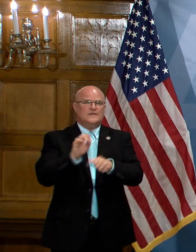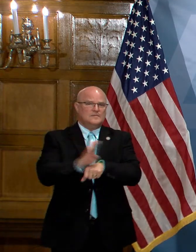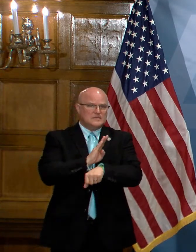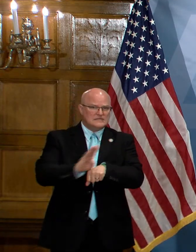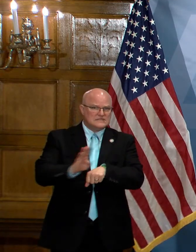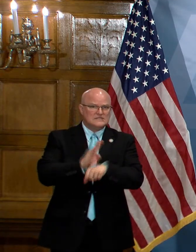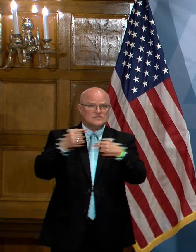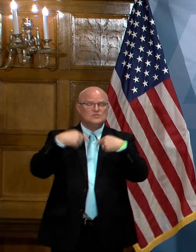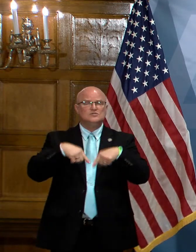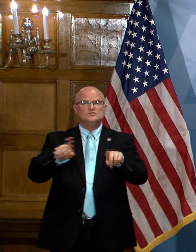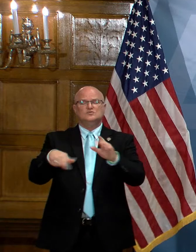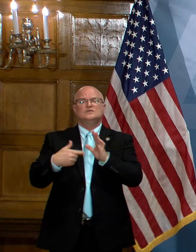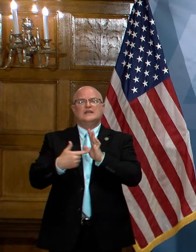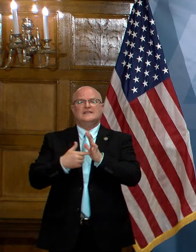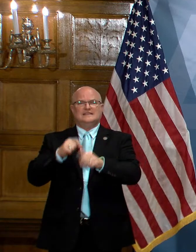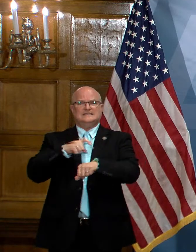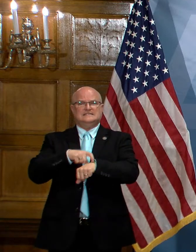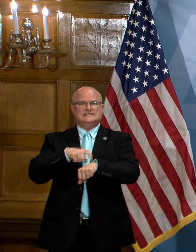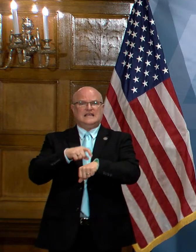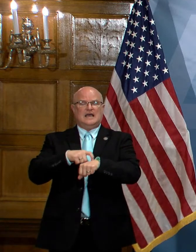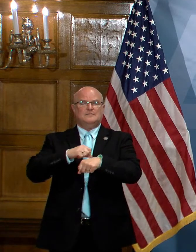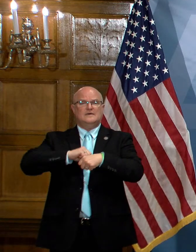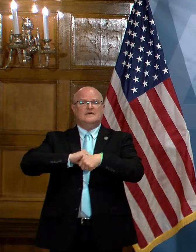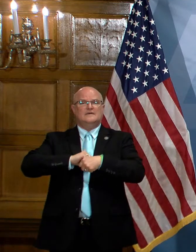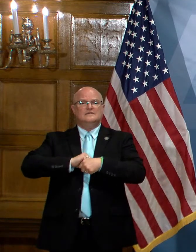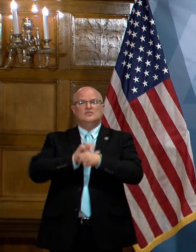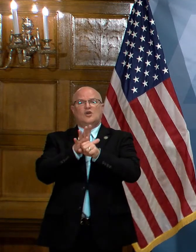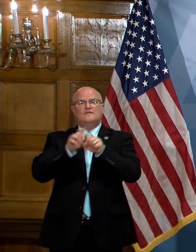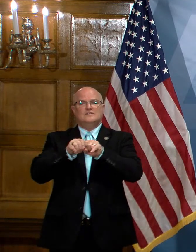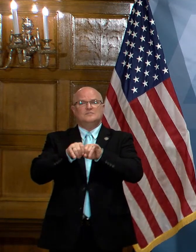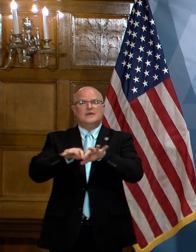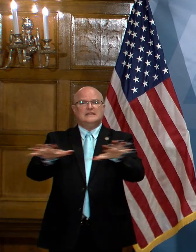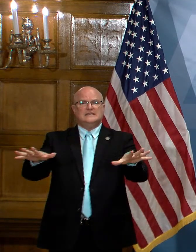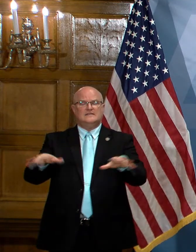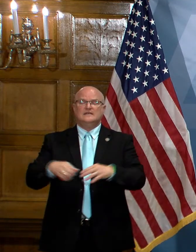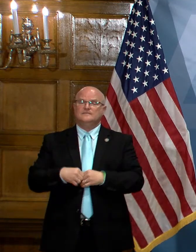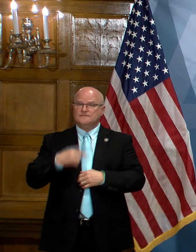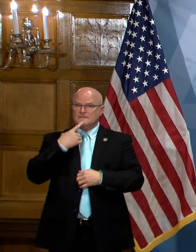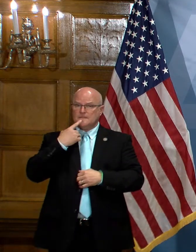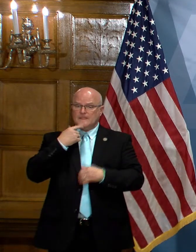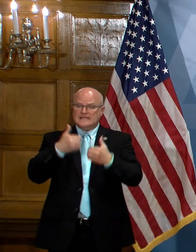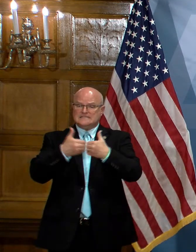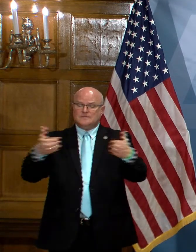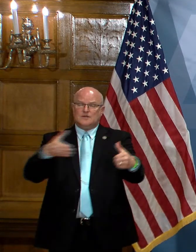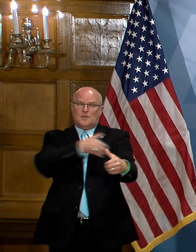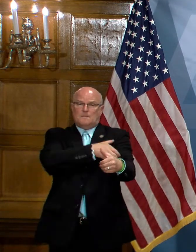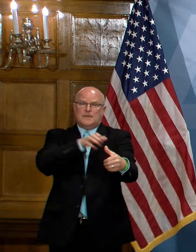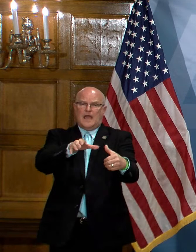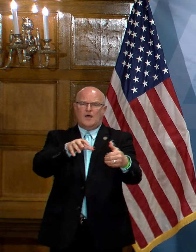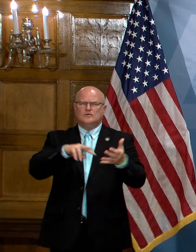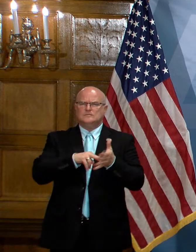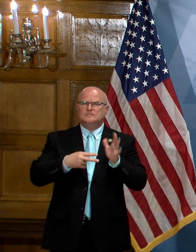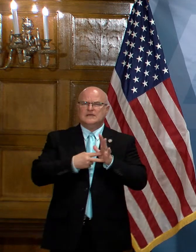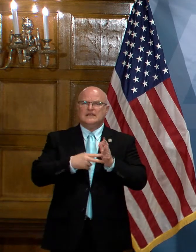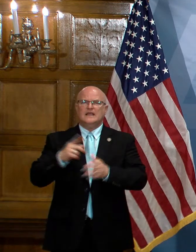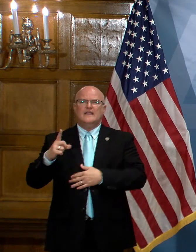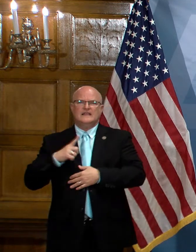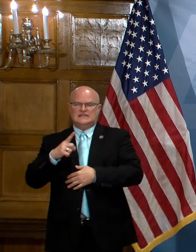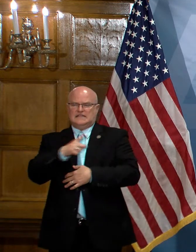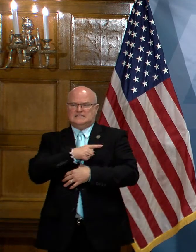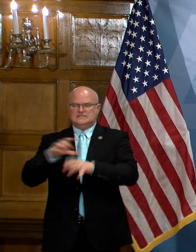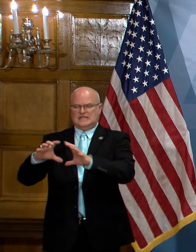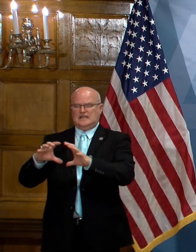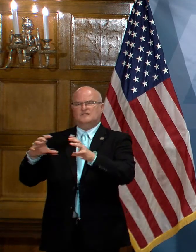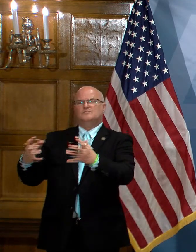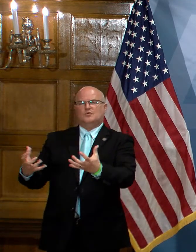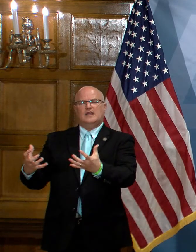businesses during this time of the pandemic. And when I say a separation of powers issue, that it's the legislative